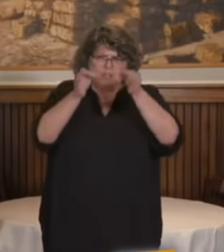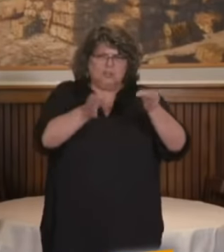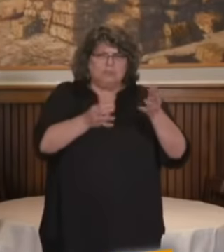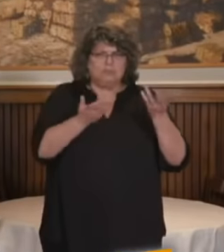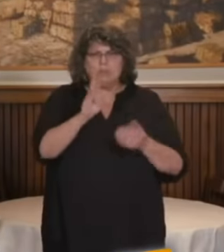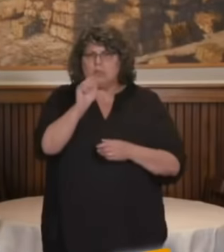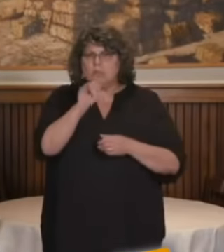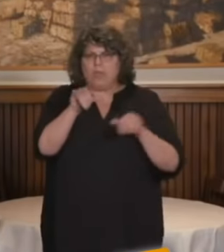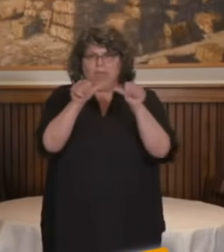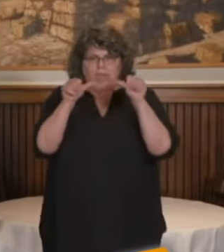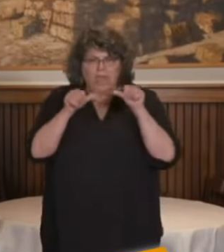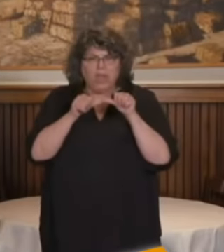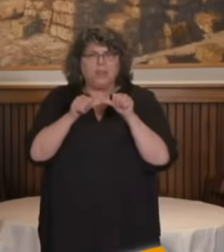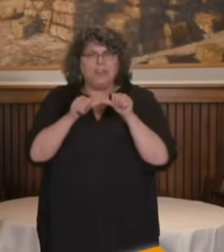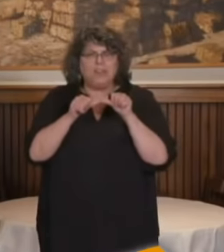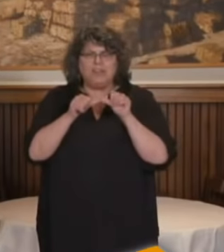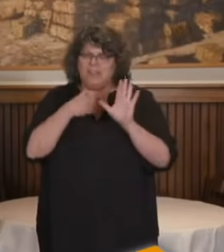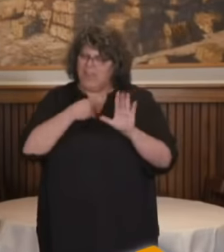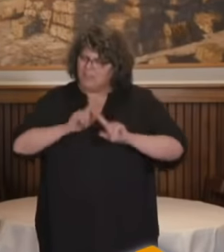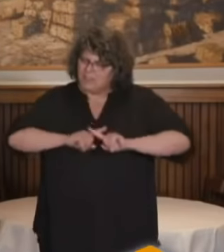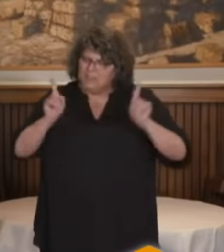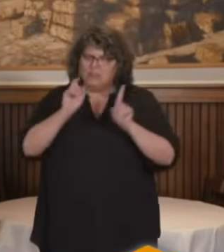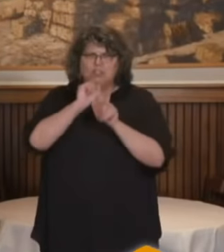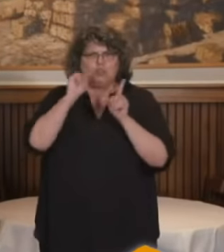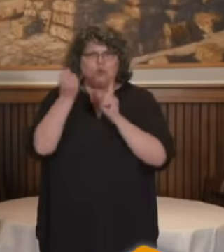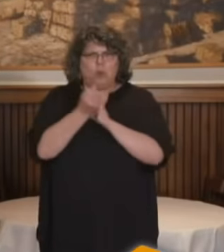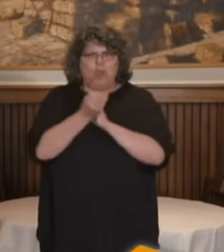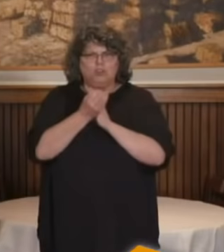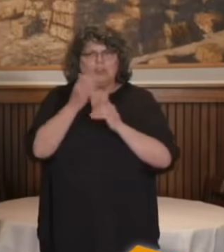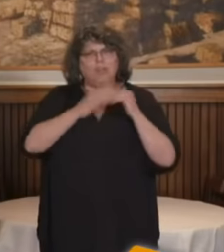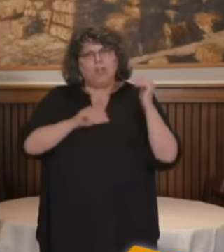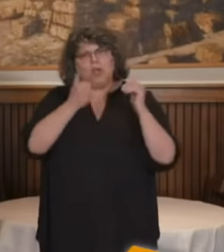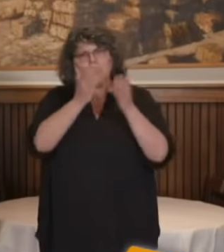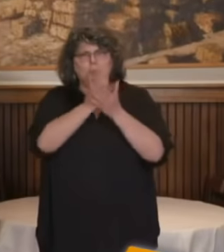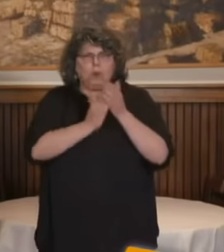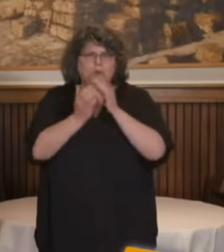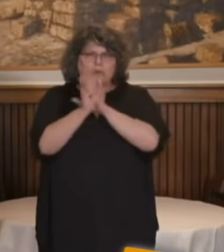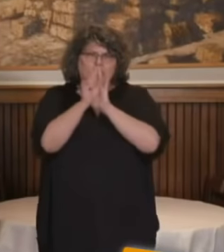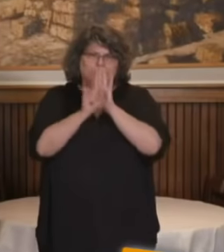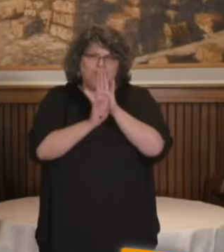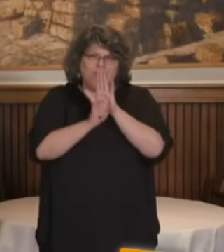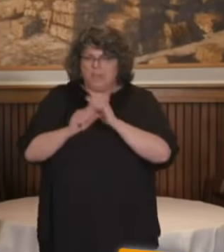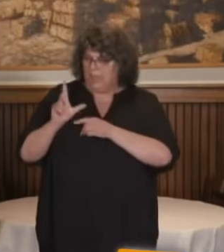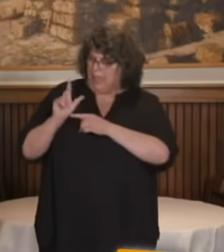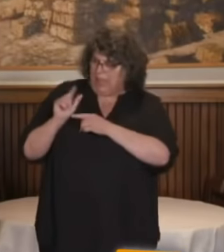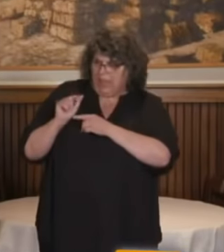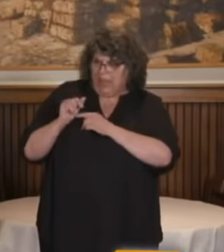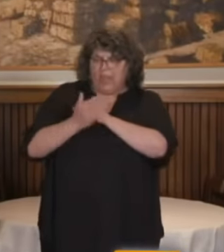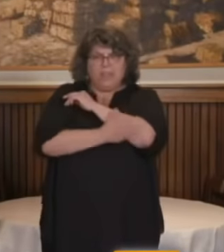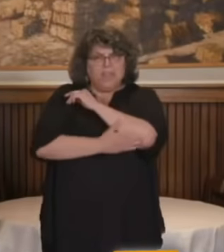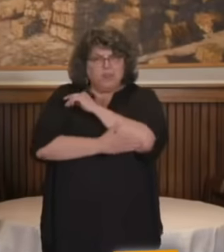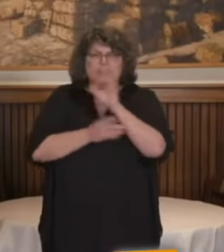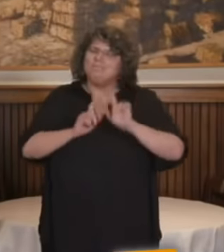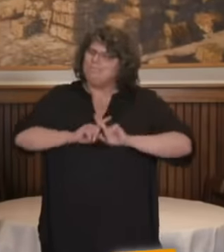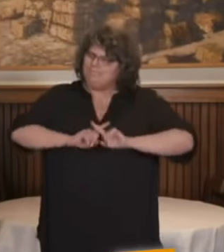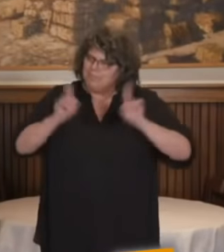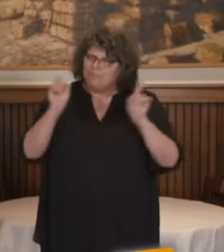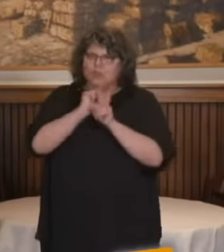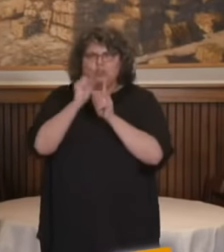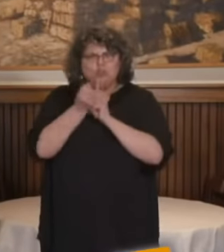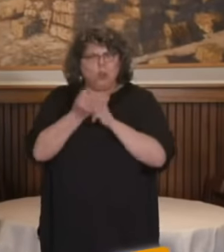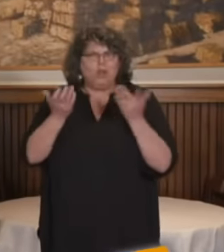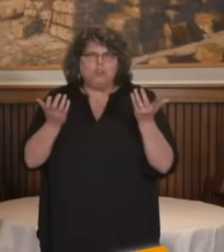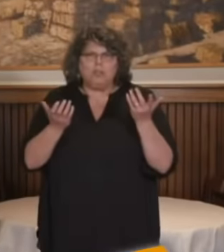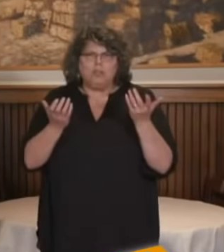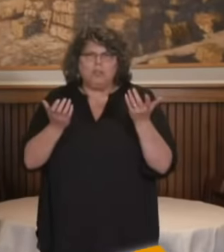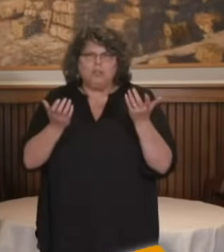Bay Area is in a different position than some parts of the state. LA County is in a different position than other parts of the state.